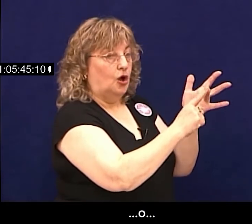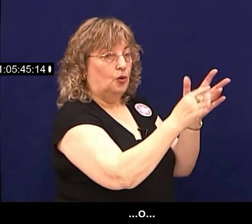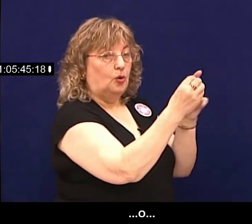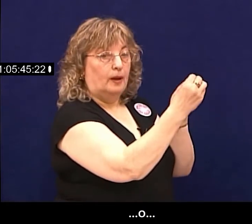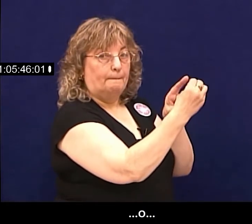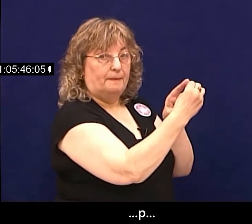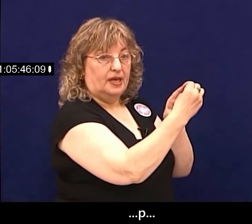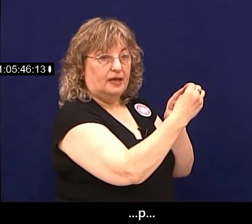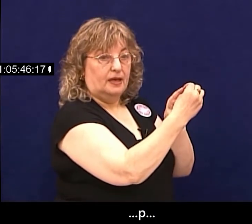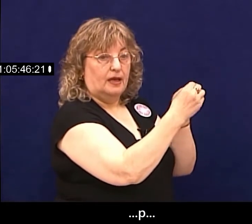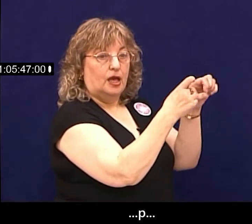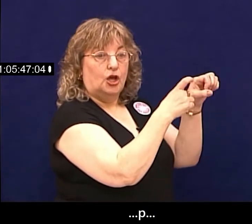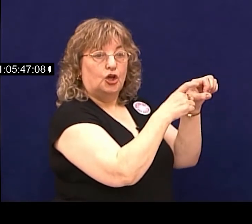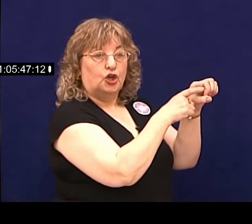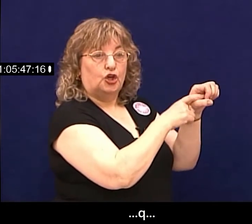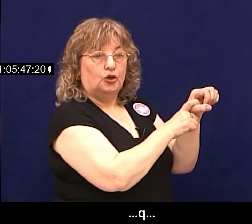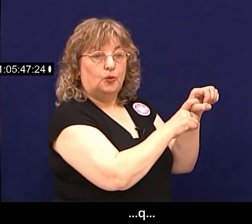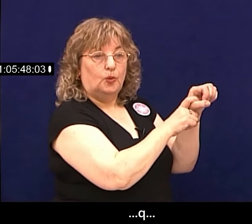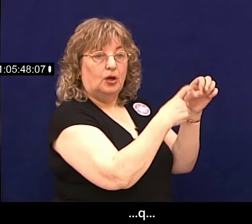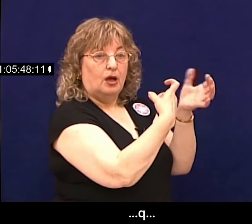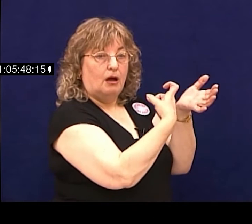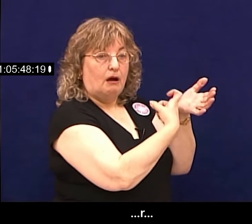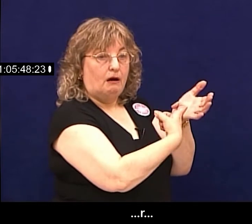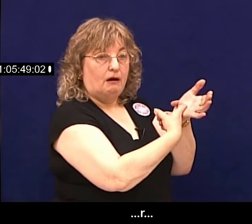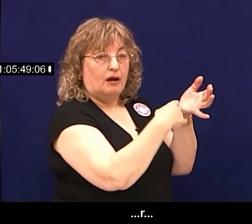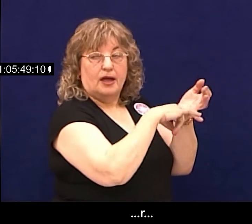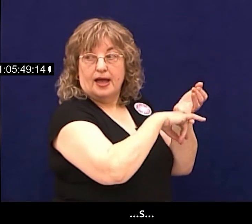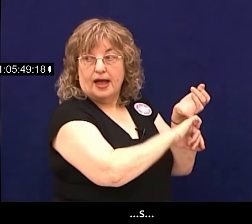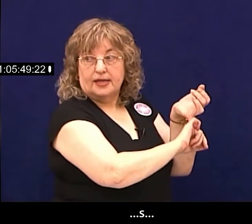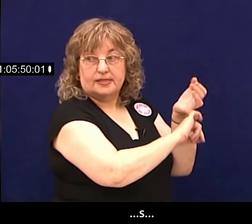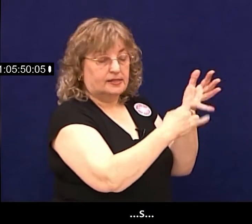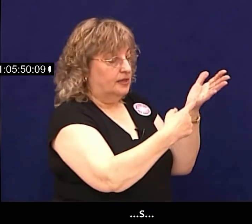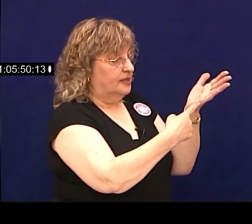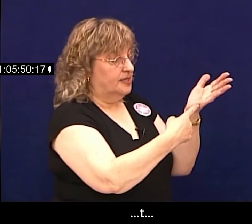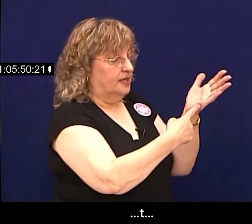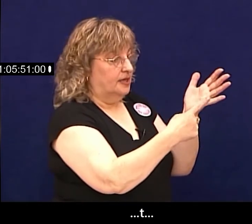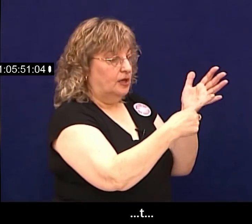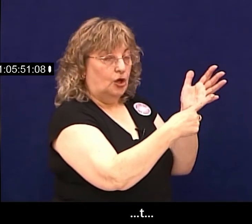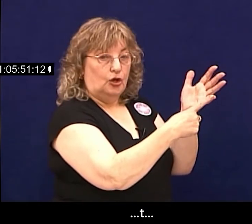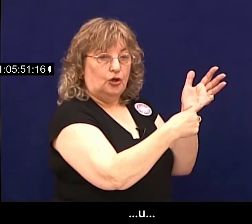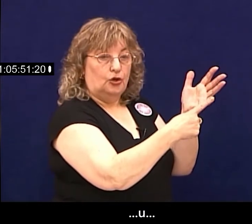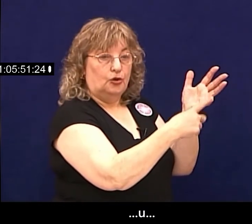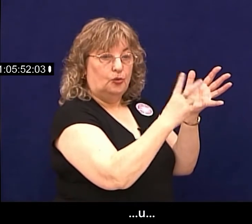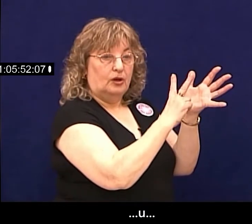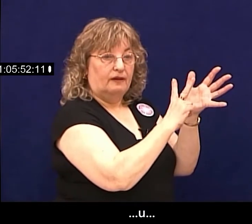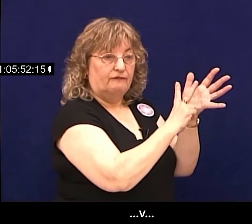O, P, Q, R, S, T, U,